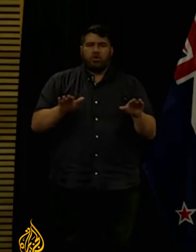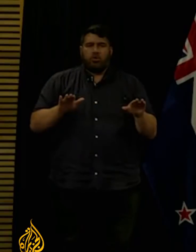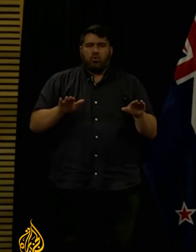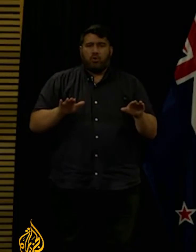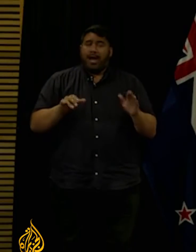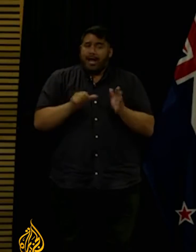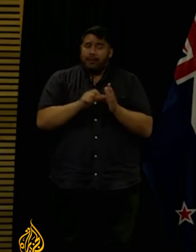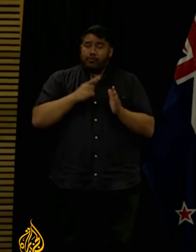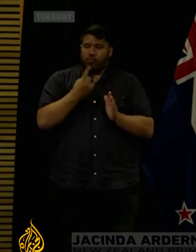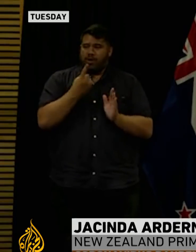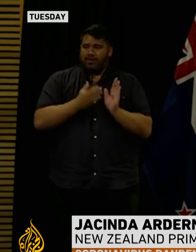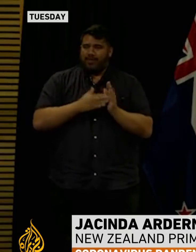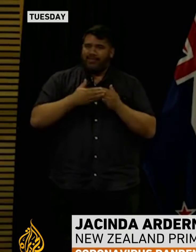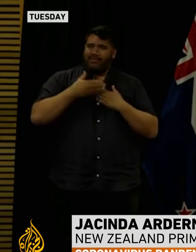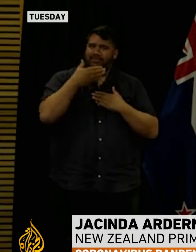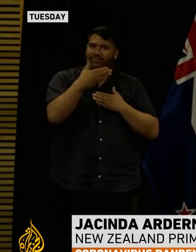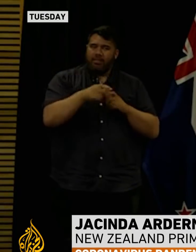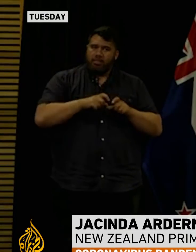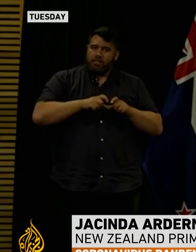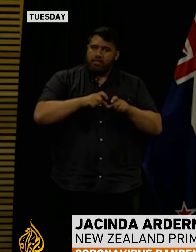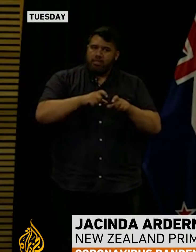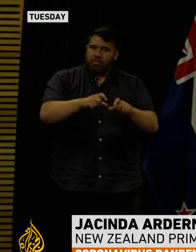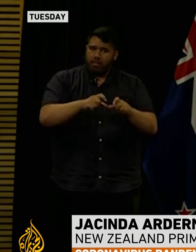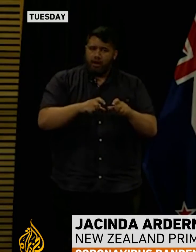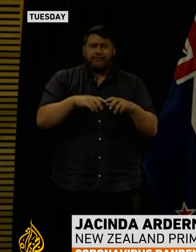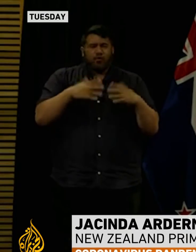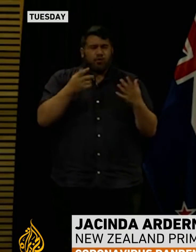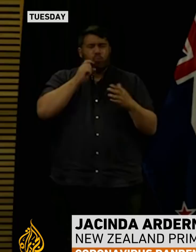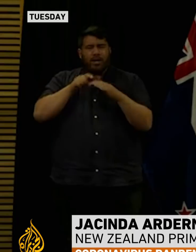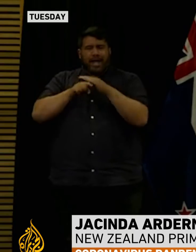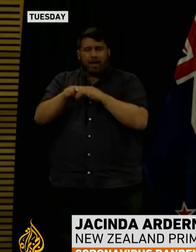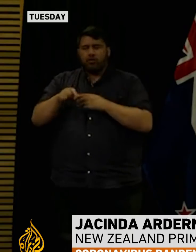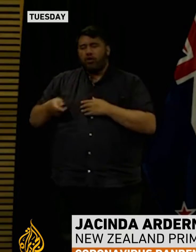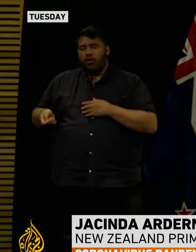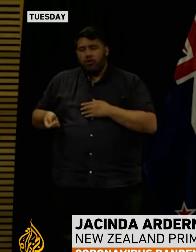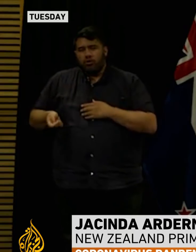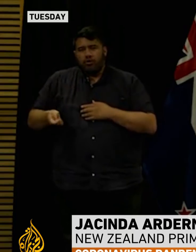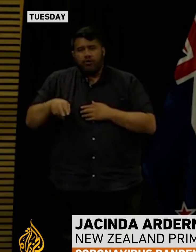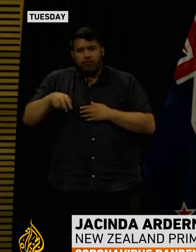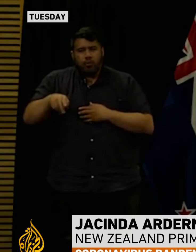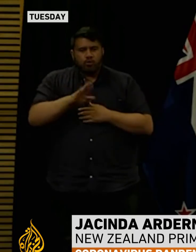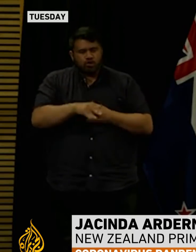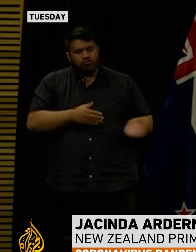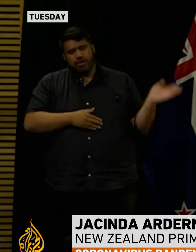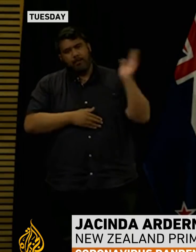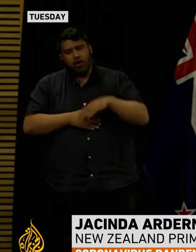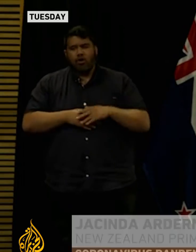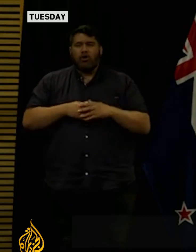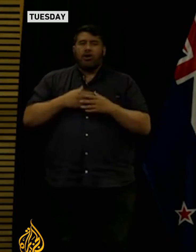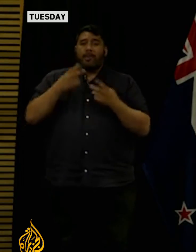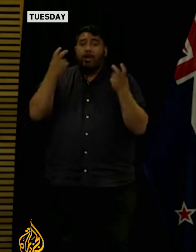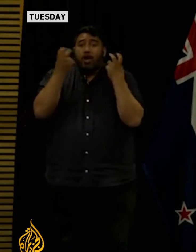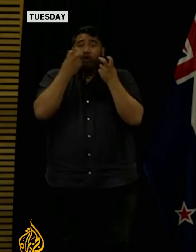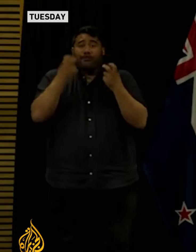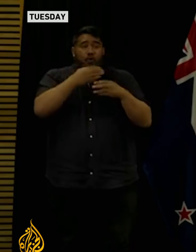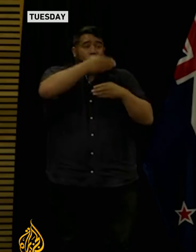We expect and accept that people will go for a walk. They will take their children outside to get fresh air. They might look for teddy bears